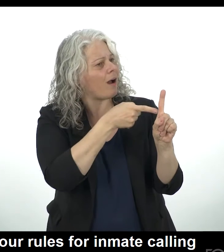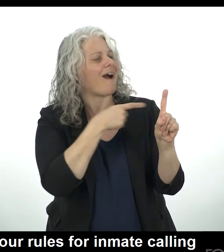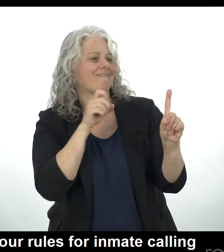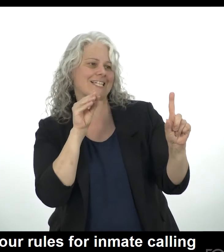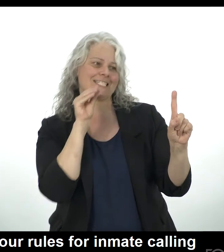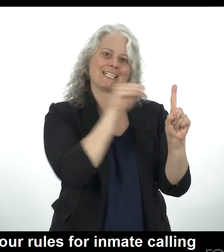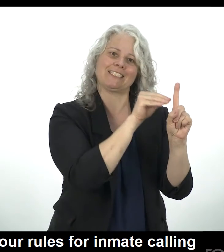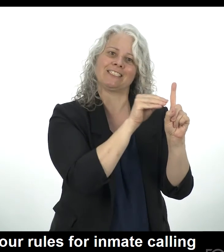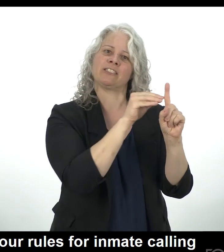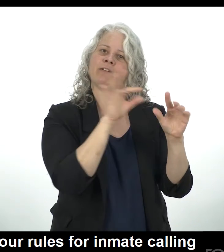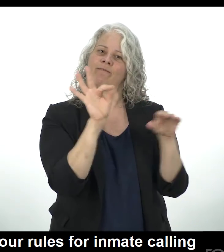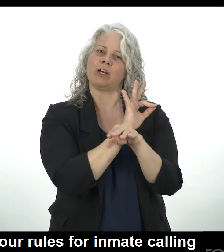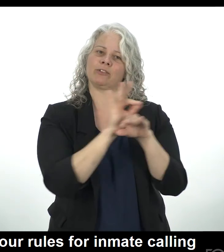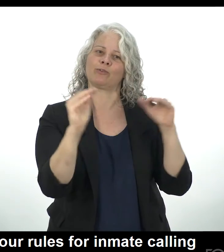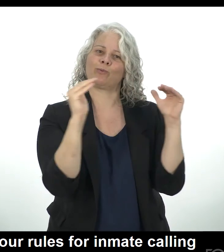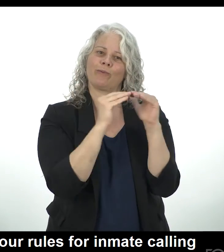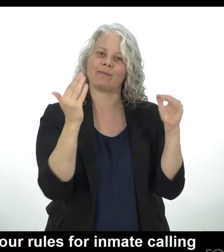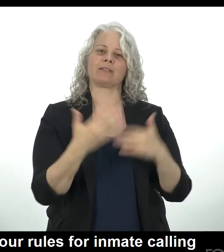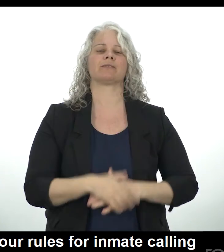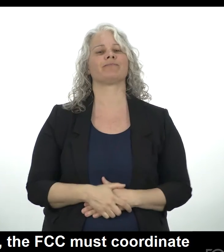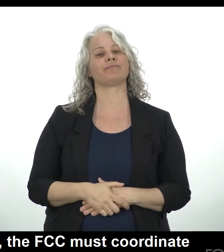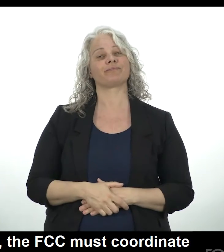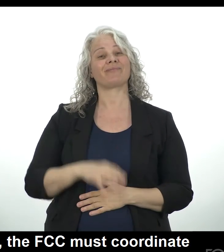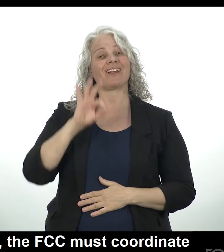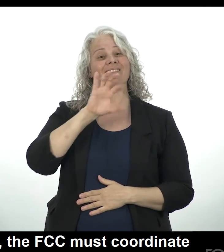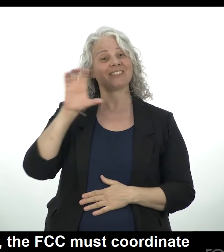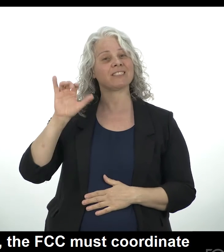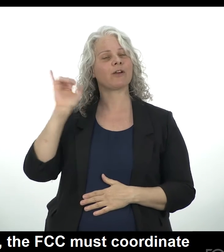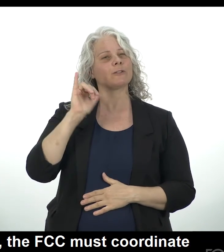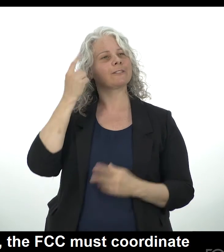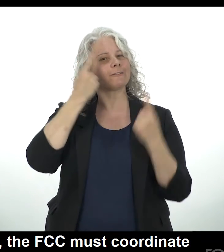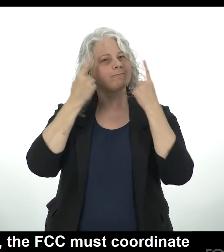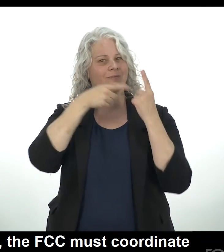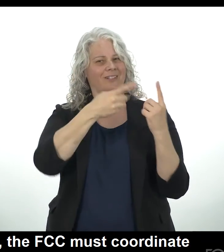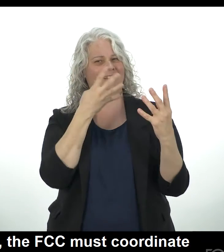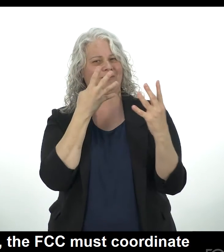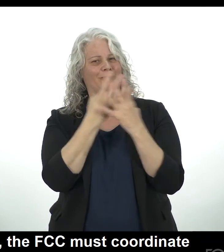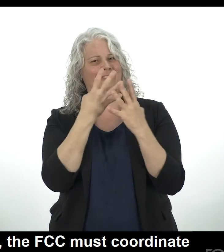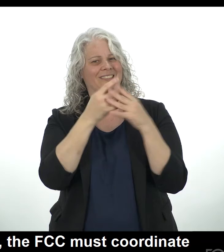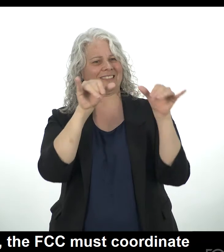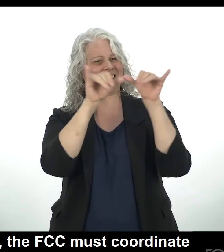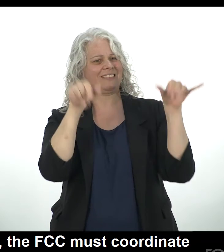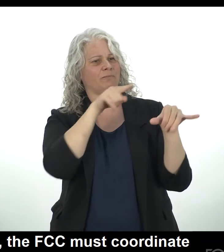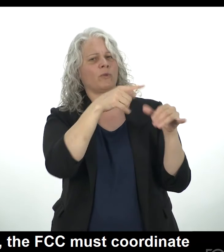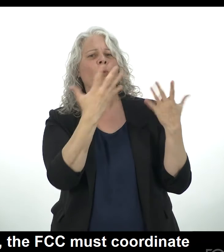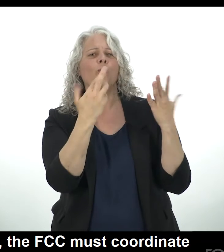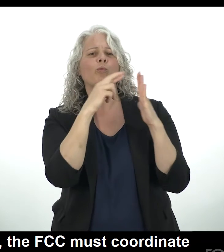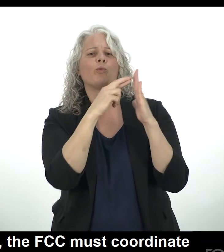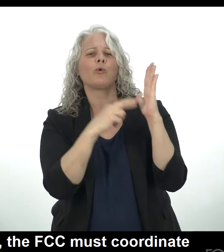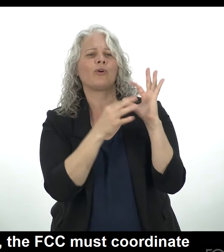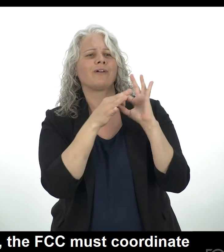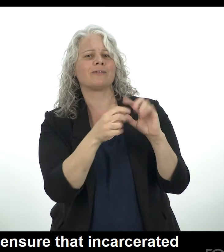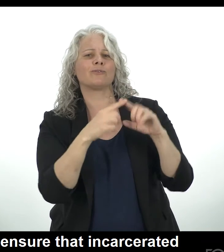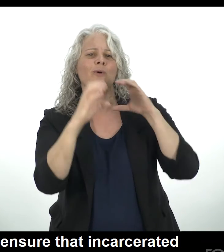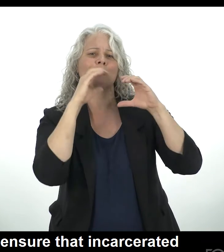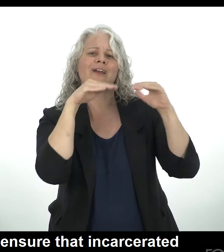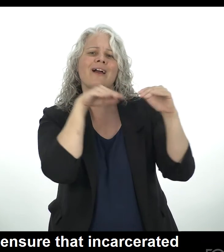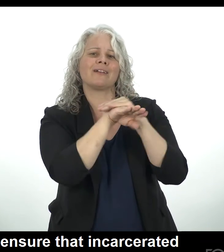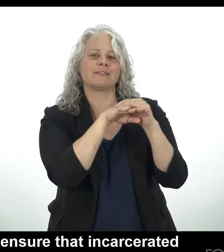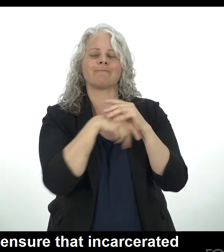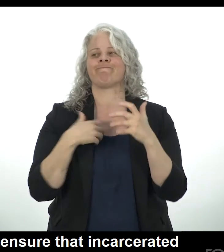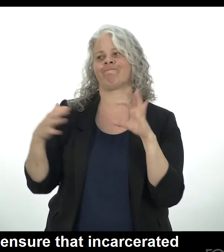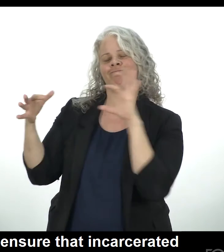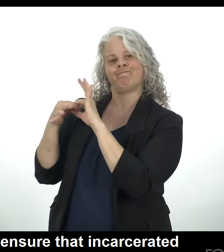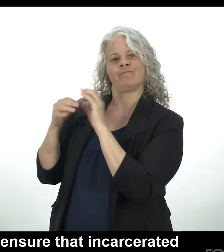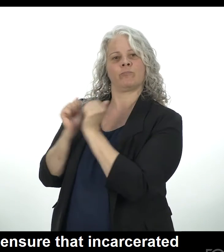May, the Commission updated our rules for inmate calling services. As part of these reforms, the FCC must coordinate with the Department